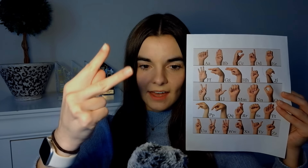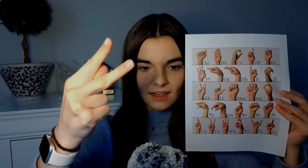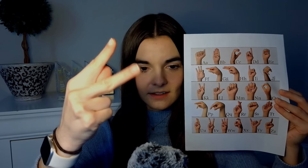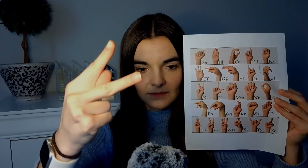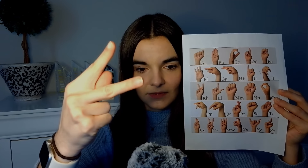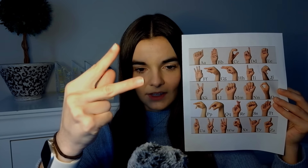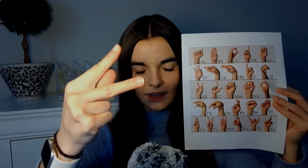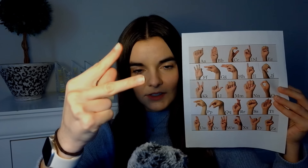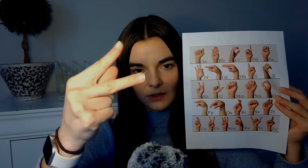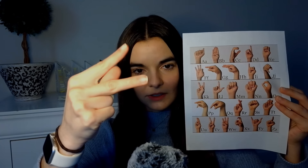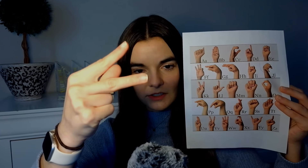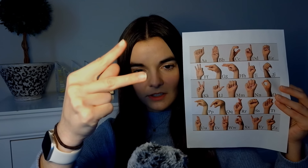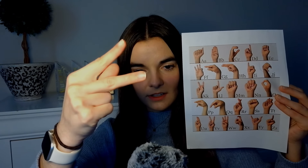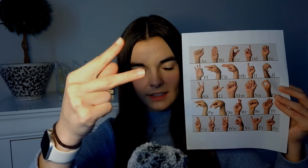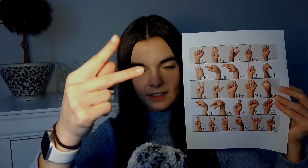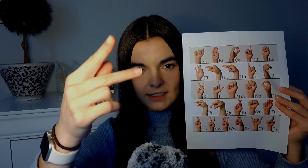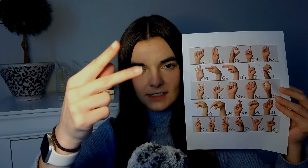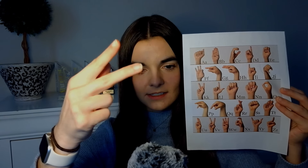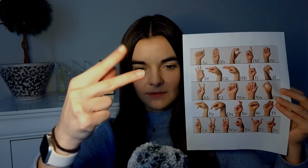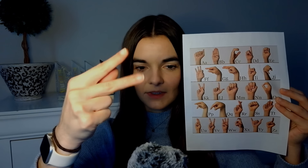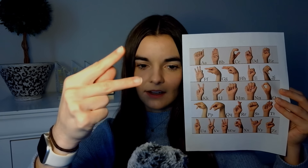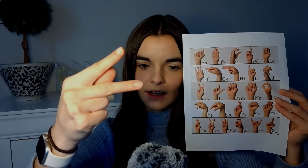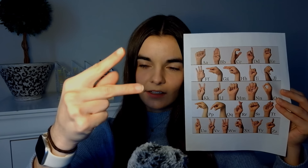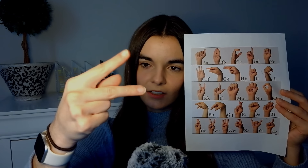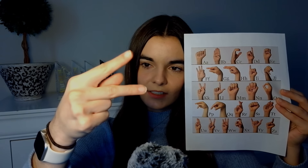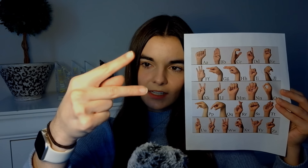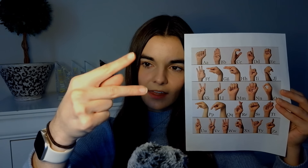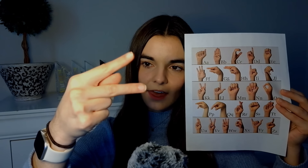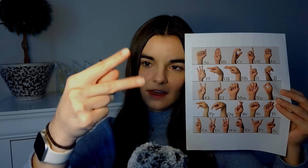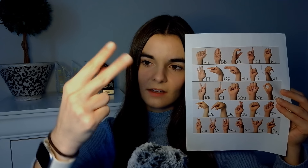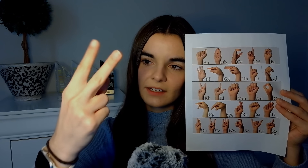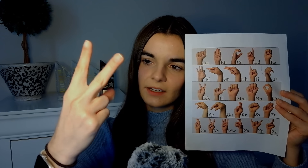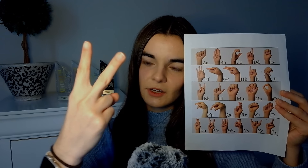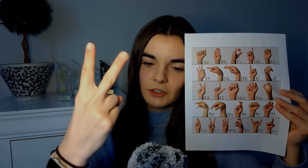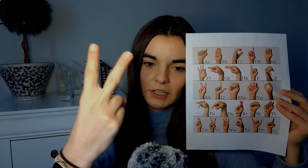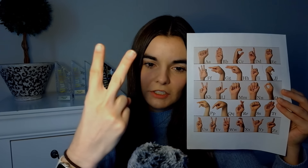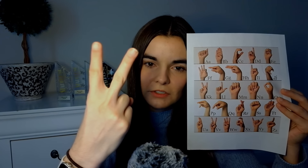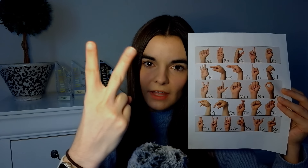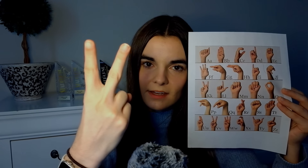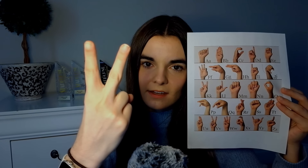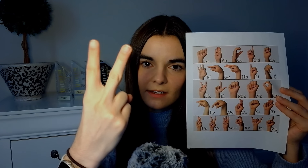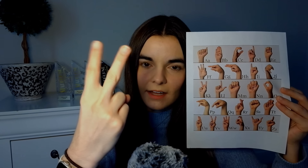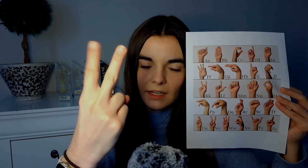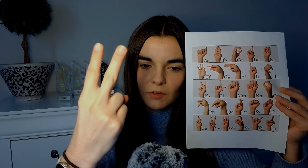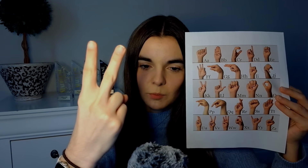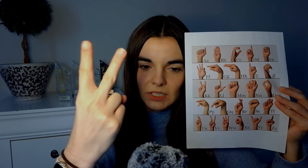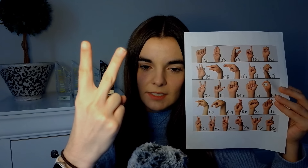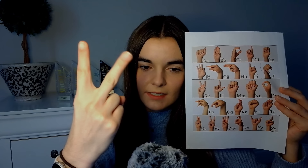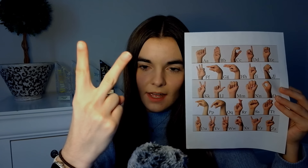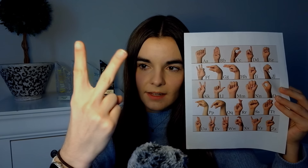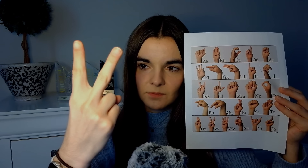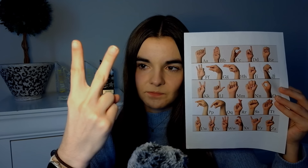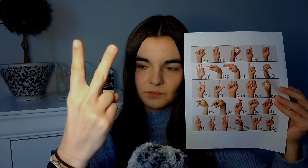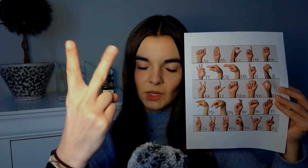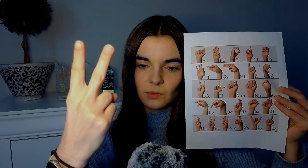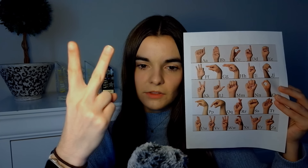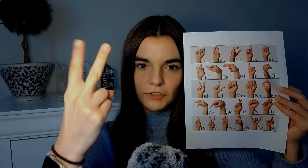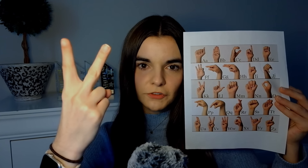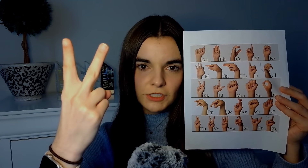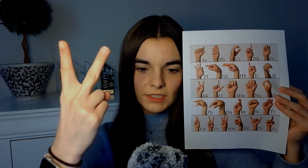K is going to look like this. It kind of looks like a K. You're going to do like kind of a peace sign with your first and